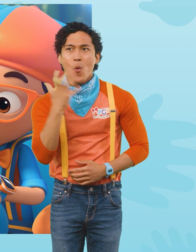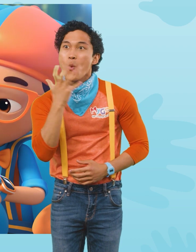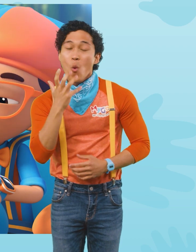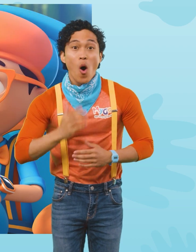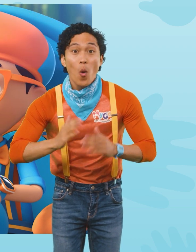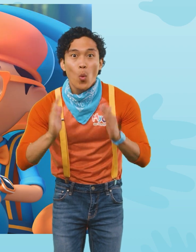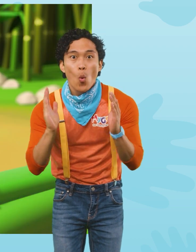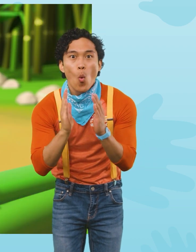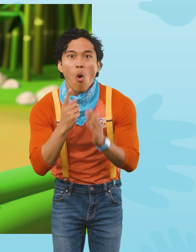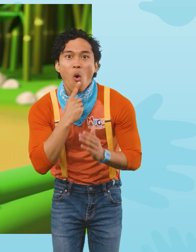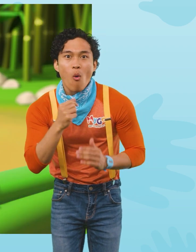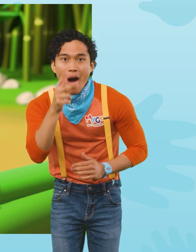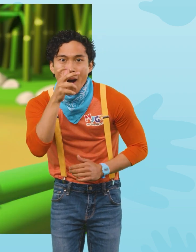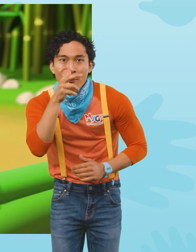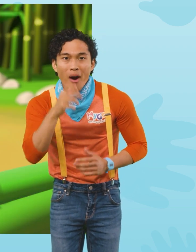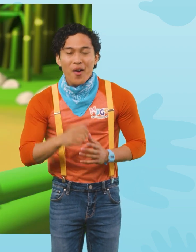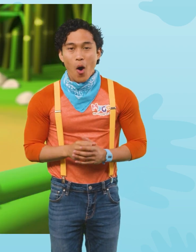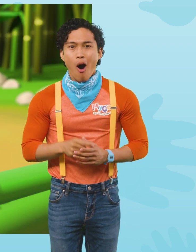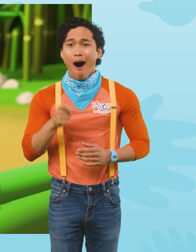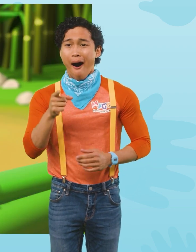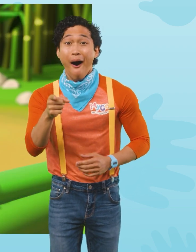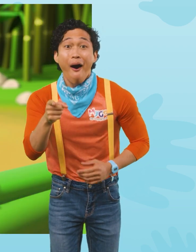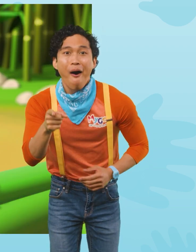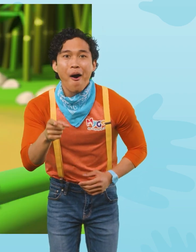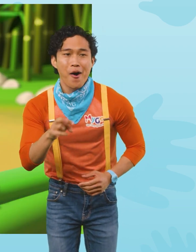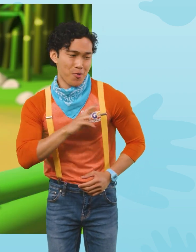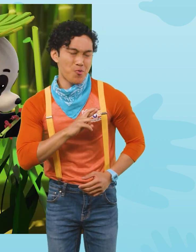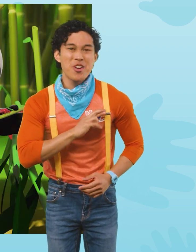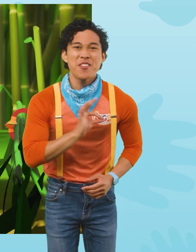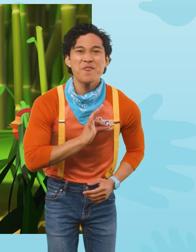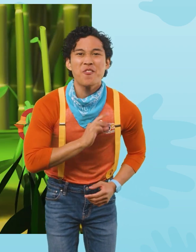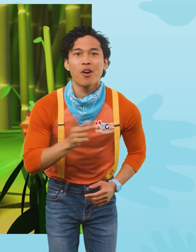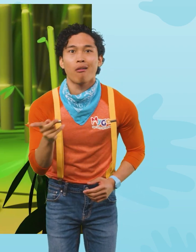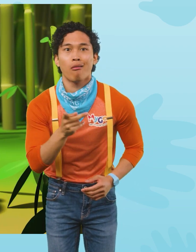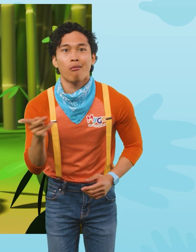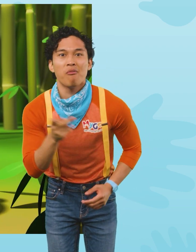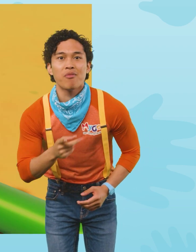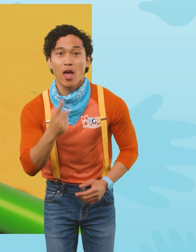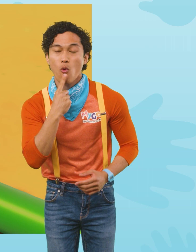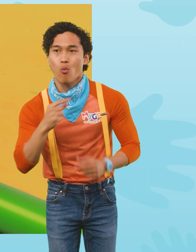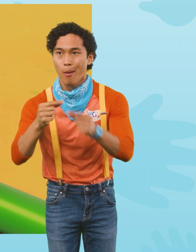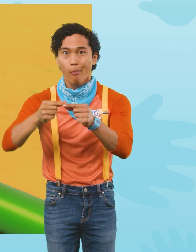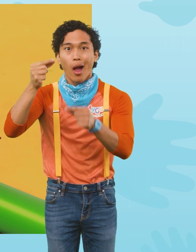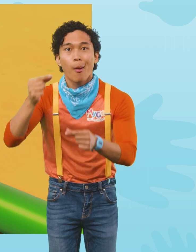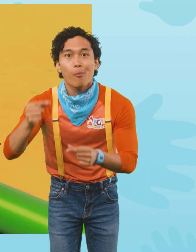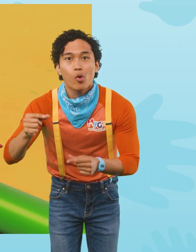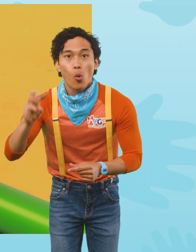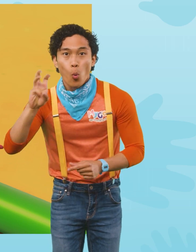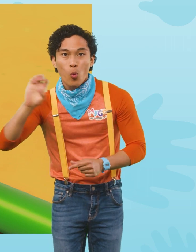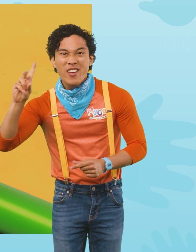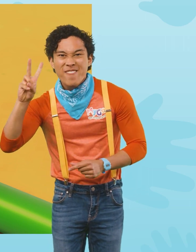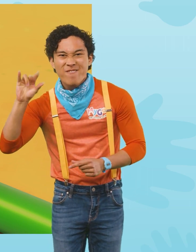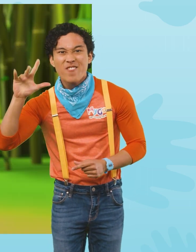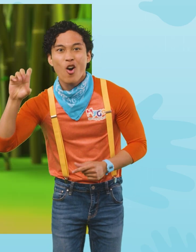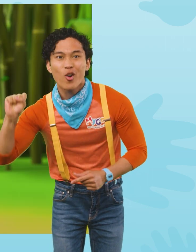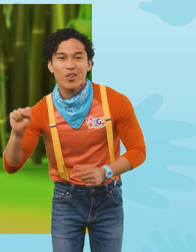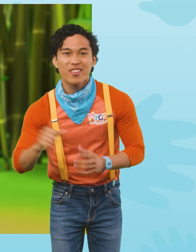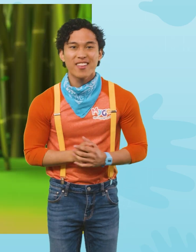Little red bugs. Oh, it's Reese and Fiona. They're red bamboo weevils. Hi, buggies.